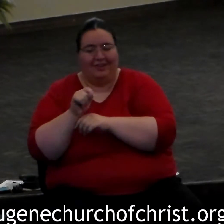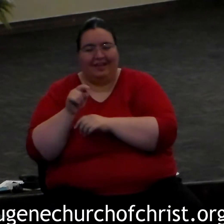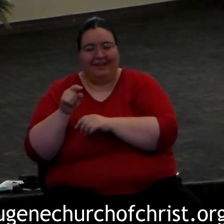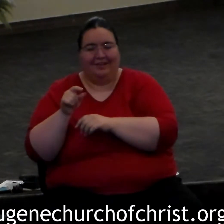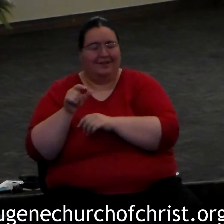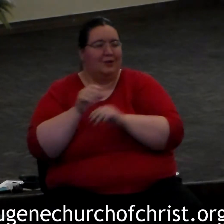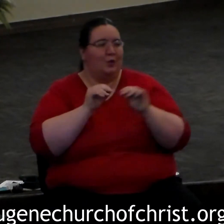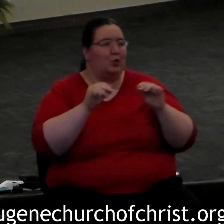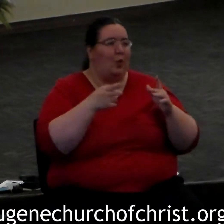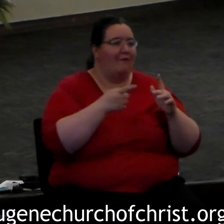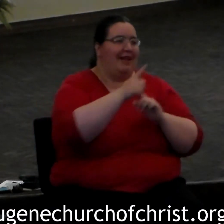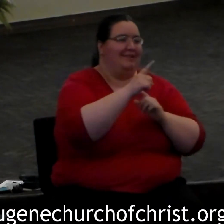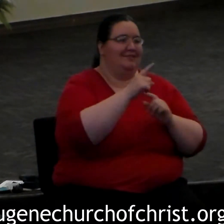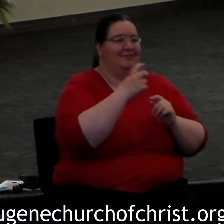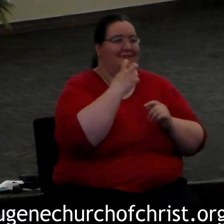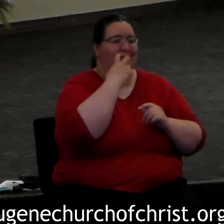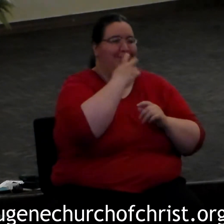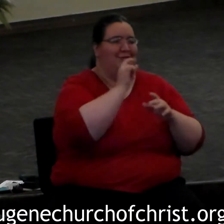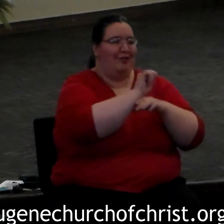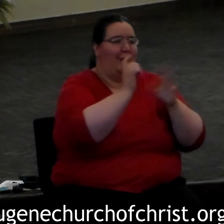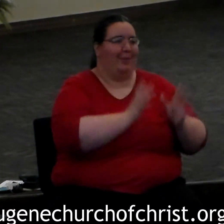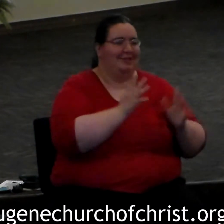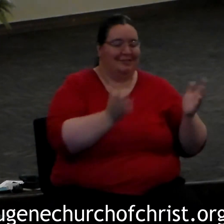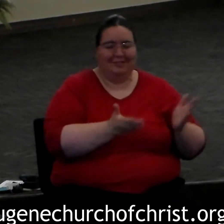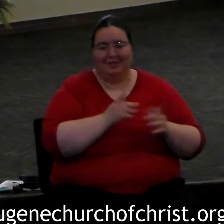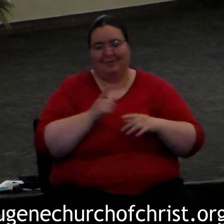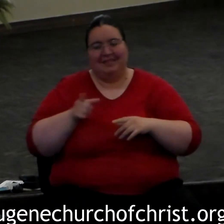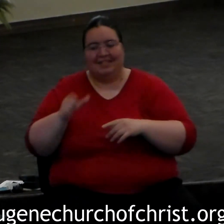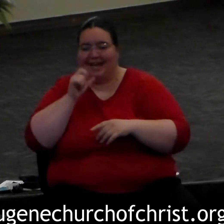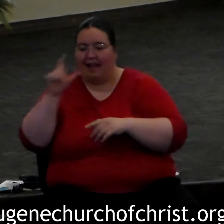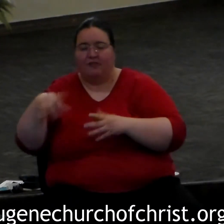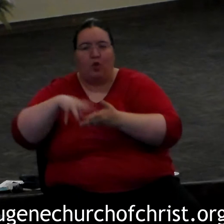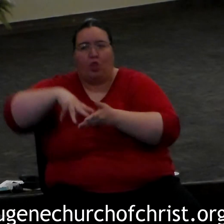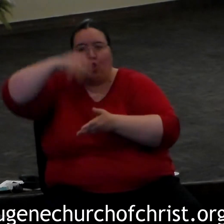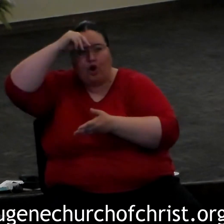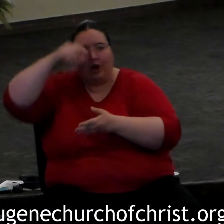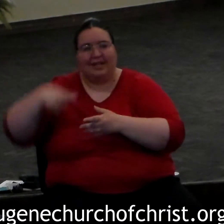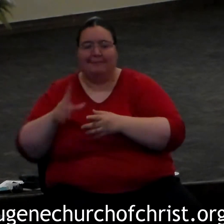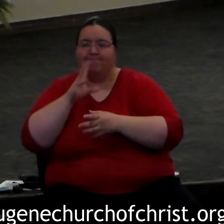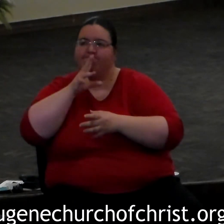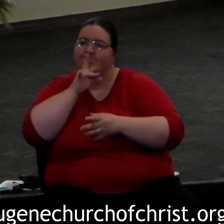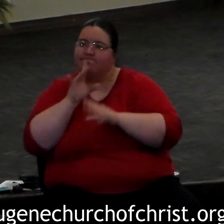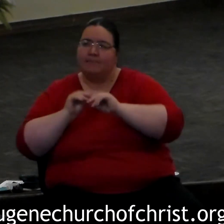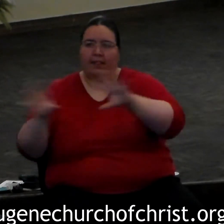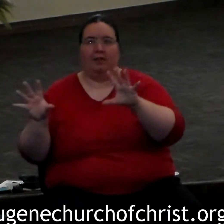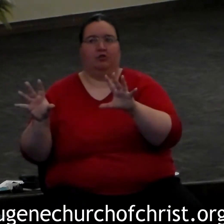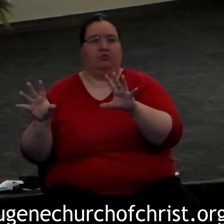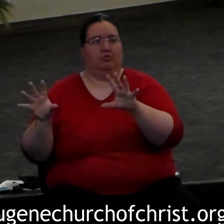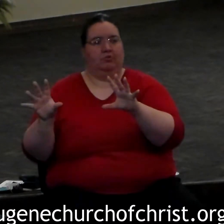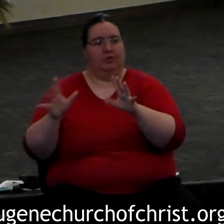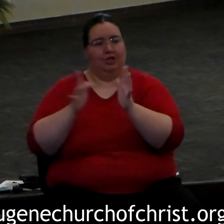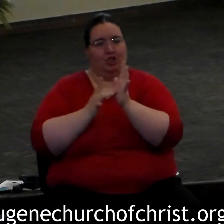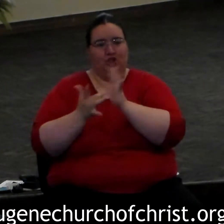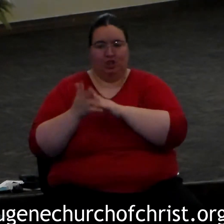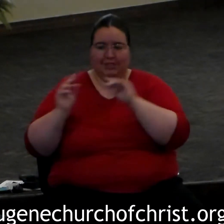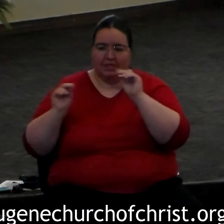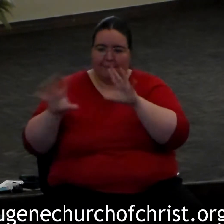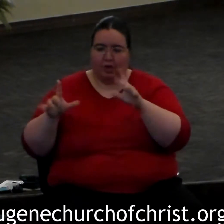anything. He began to speak plainly because these miracles that Jesus did, they are immediate and they are unexplainable in